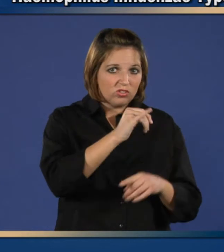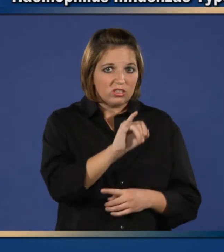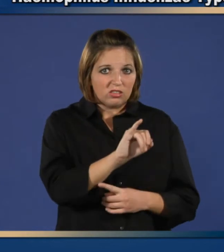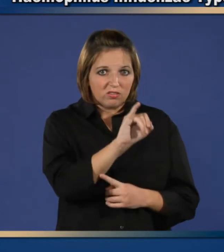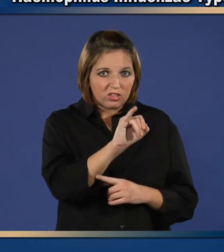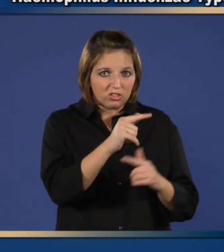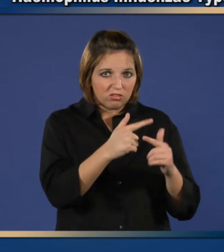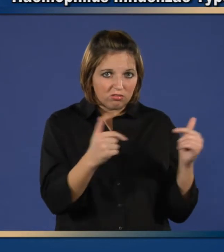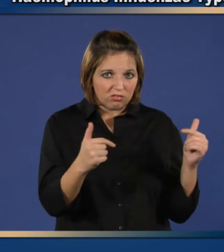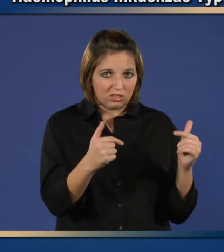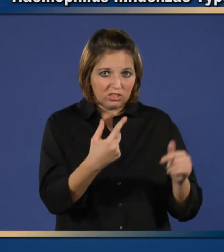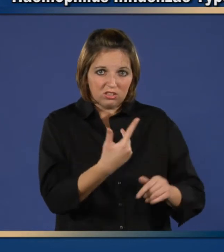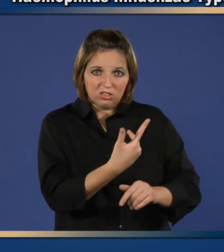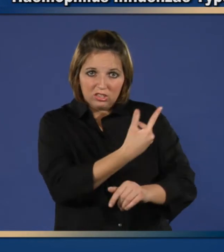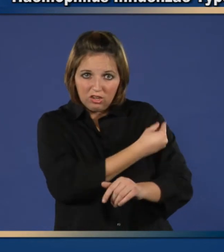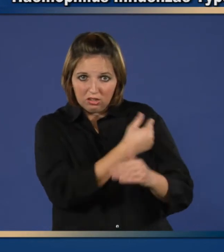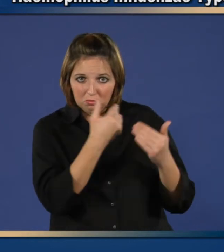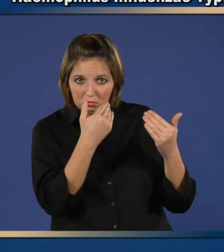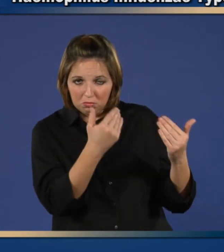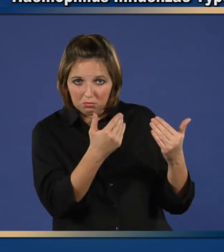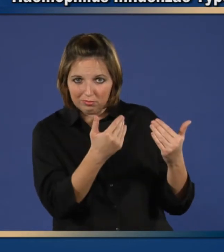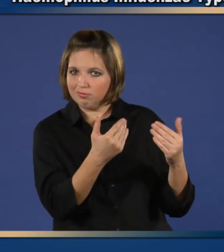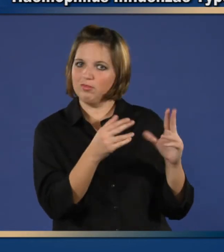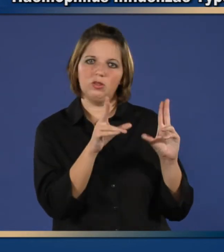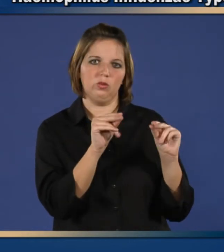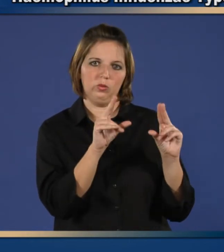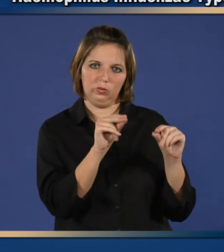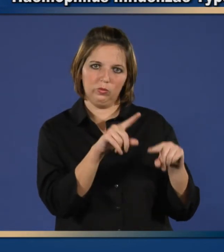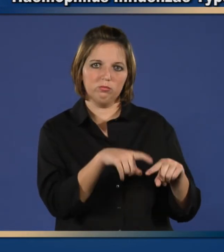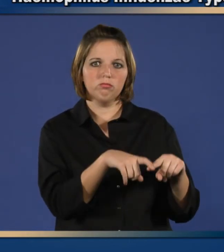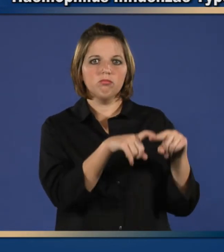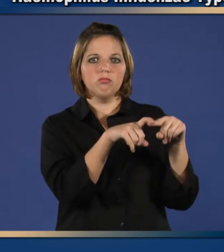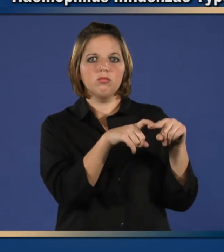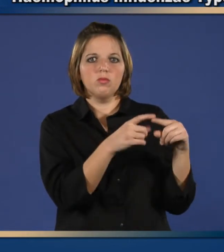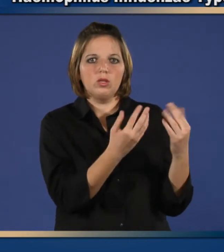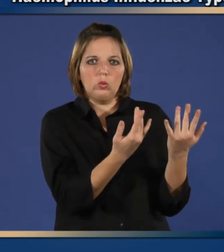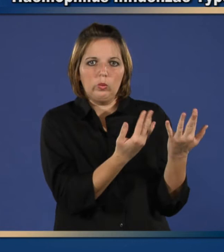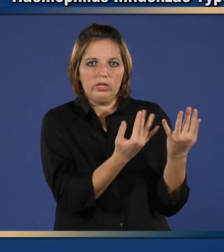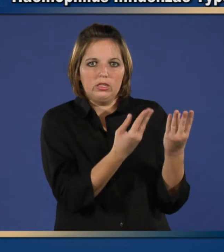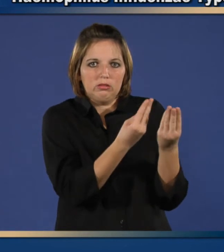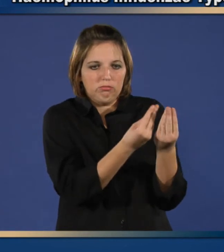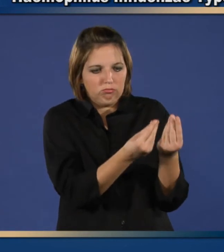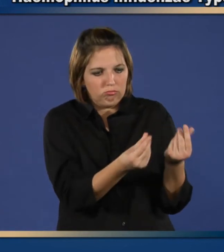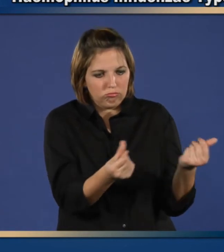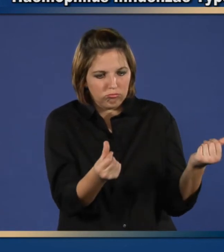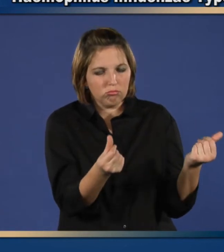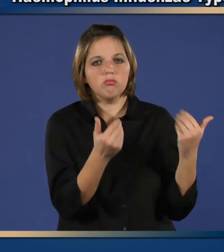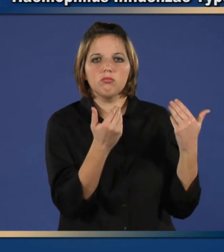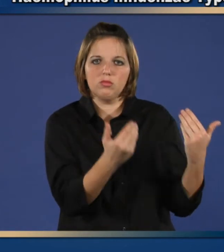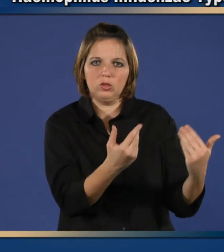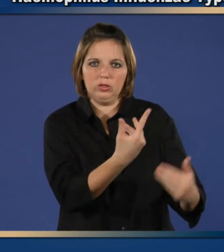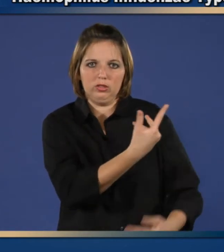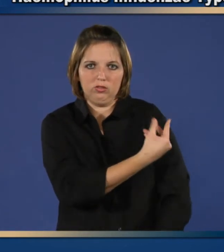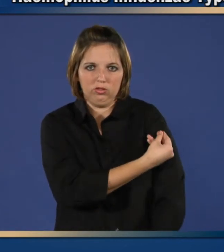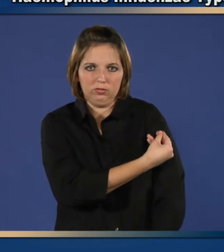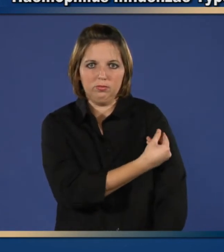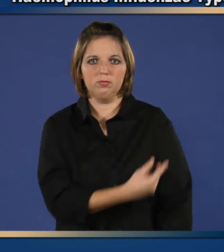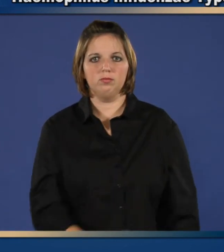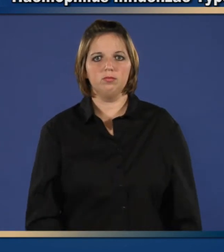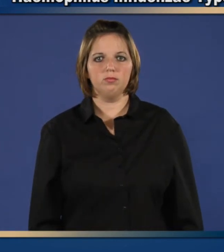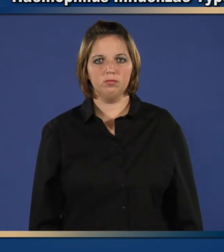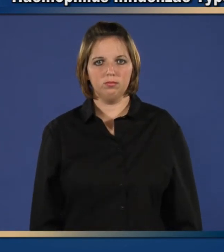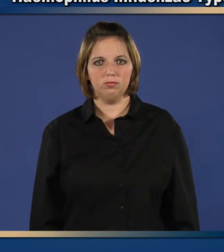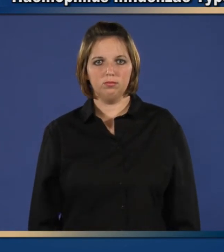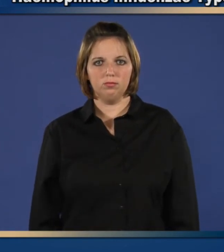People who are moderately or severely ill at the time the shot is scheduled should usually wait until they recover